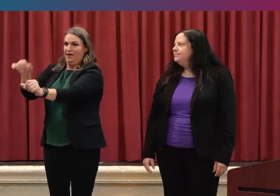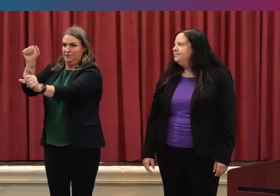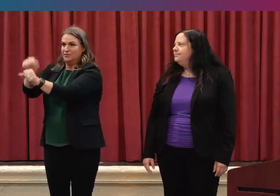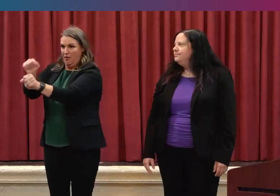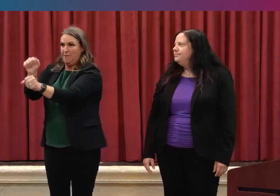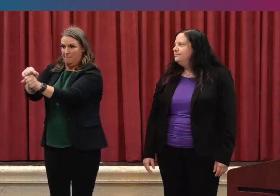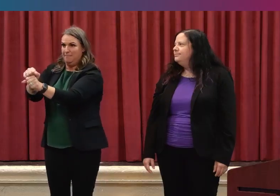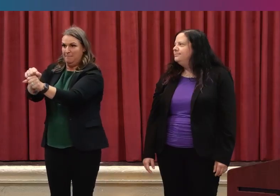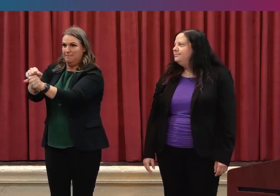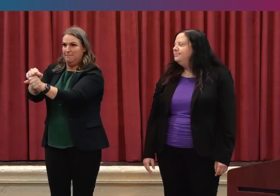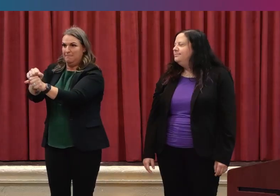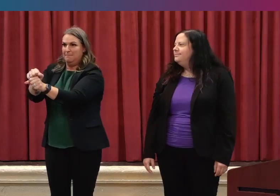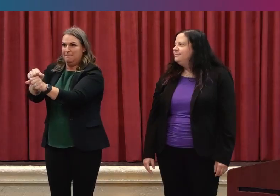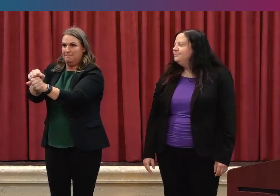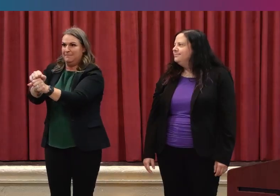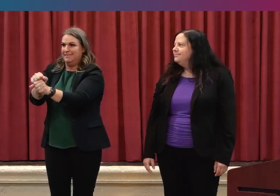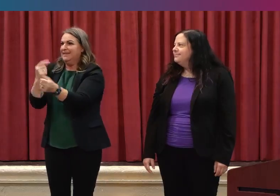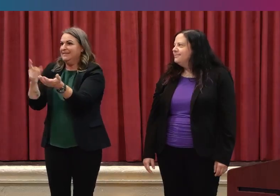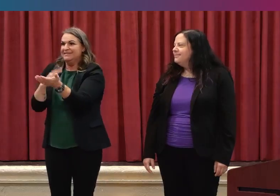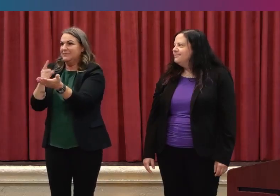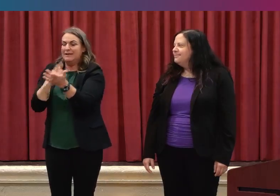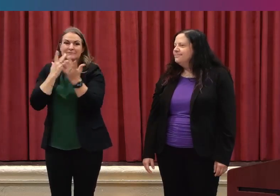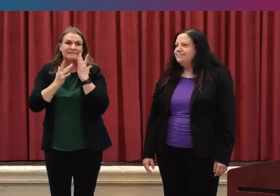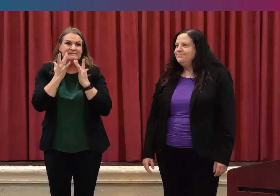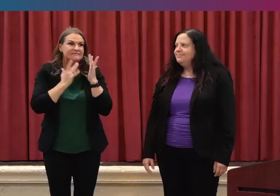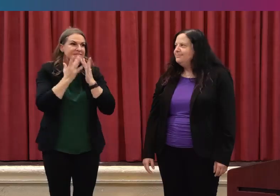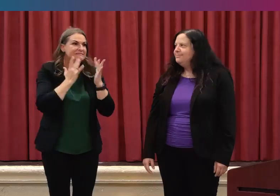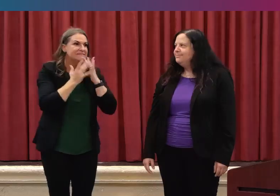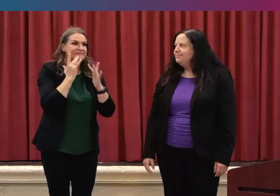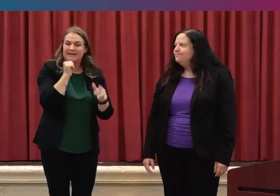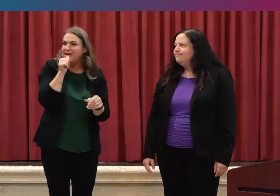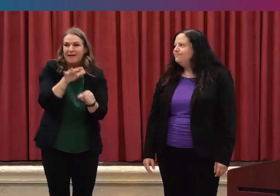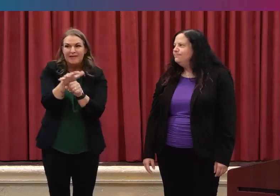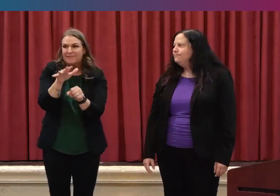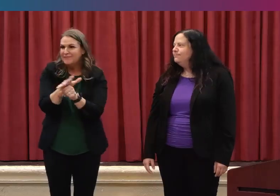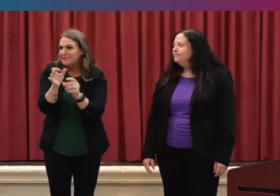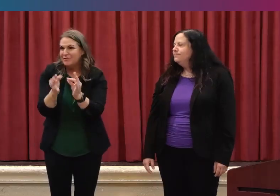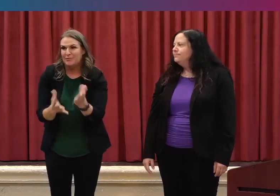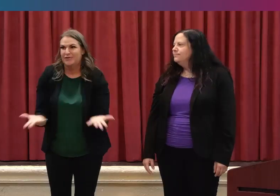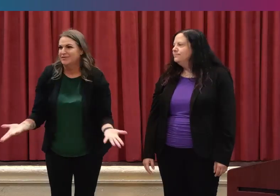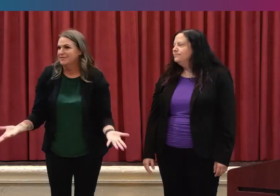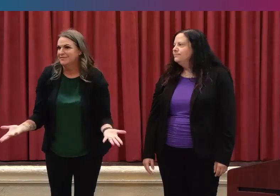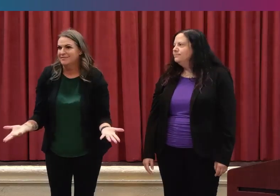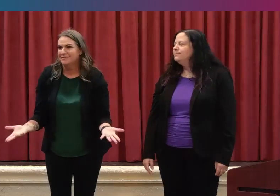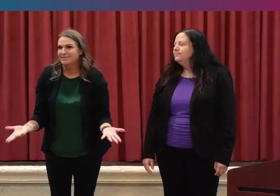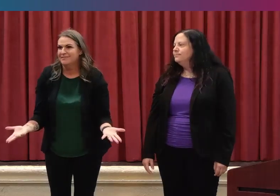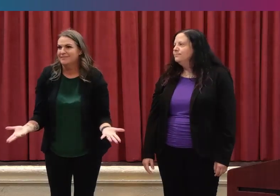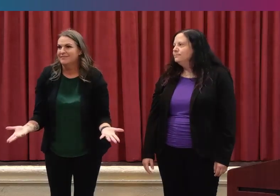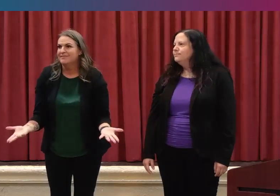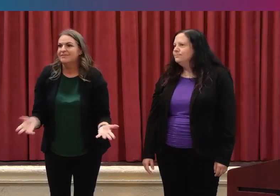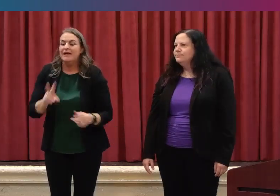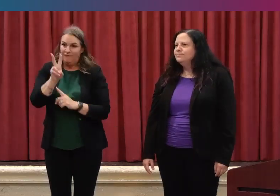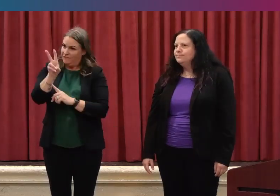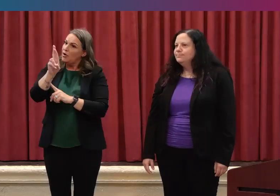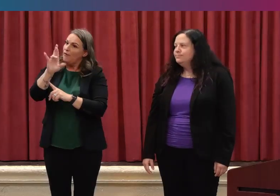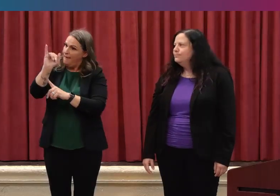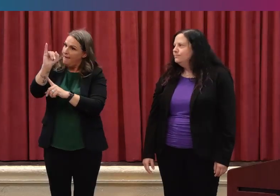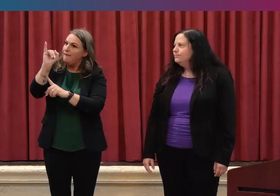issues, it might be really difficult for LifeSigns to secure an interpreter. So as soon as you have that information, please share that with us so that we can book